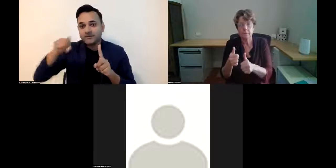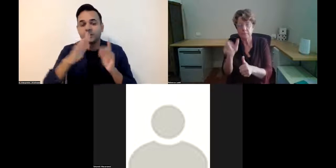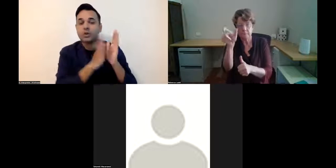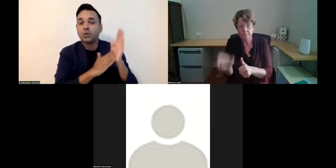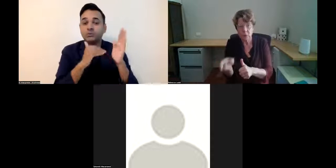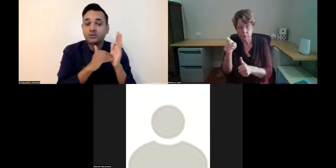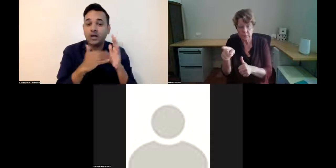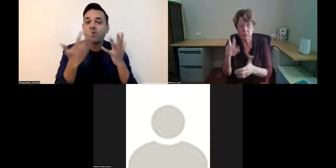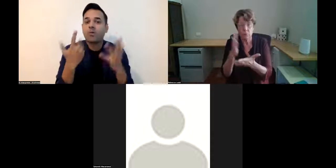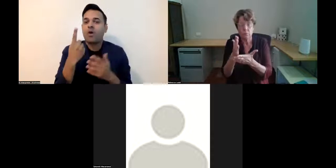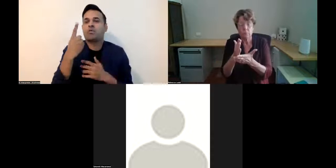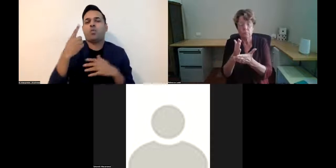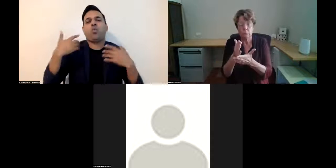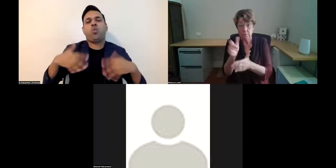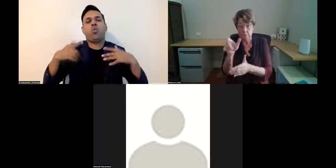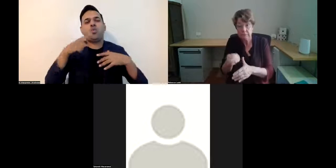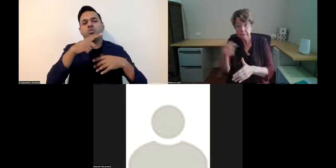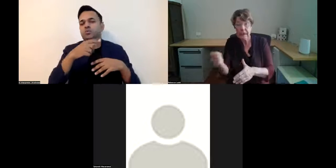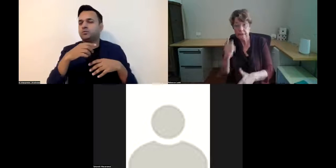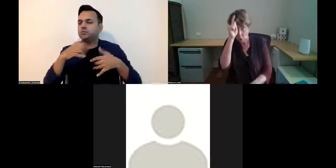I would like to introduce the Honorable